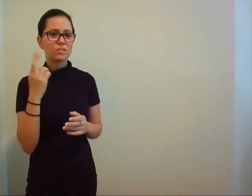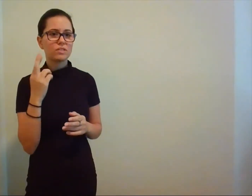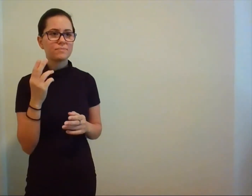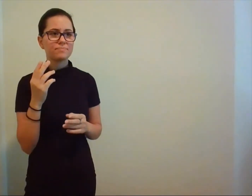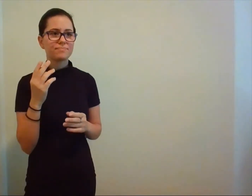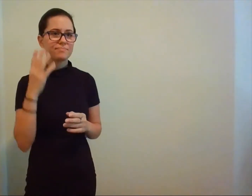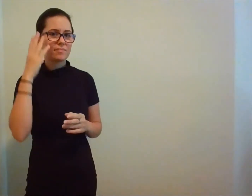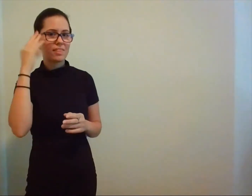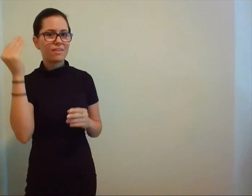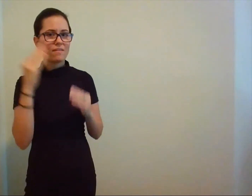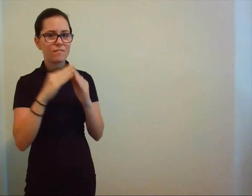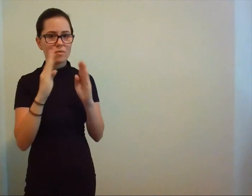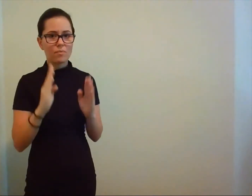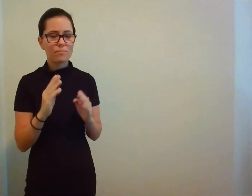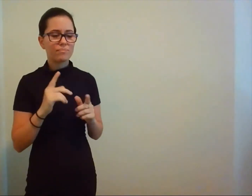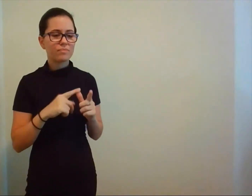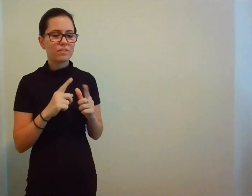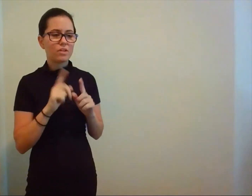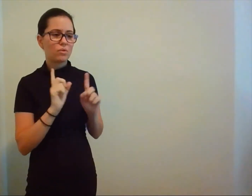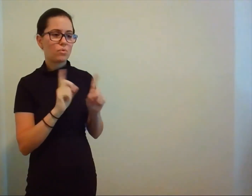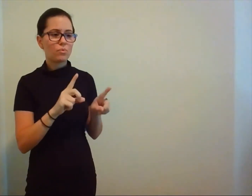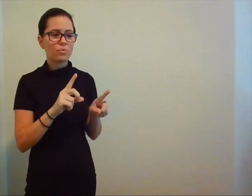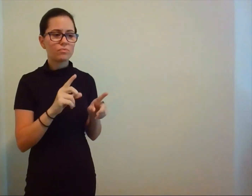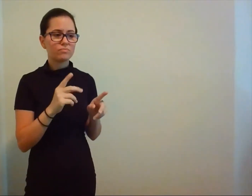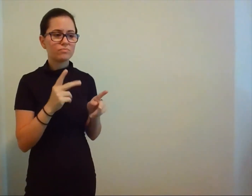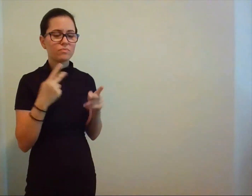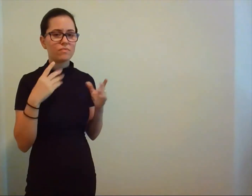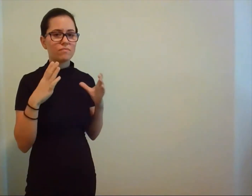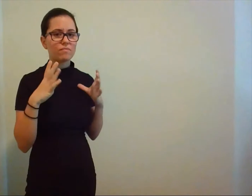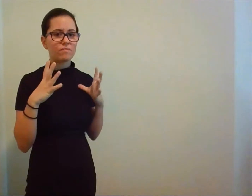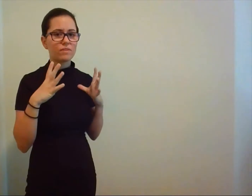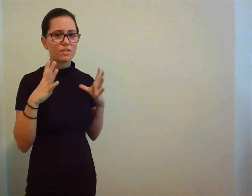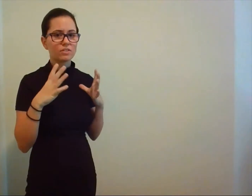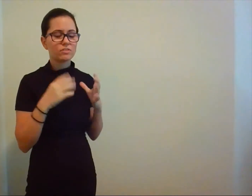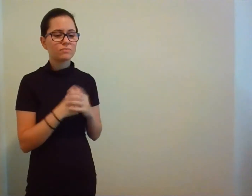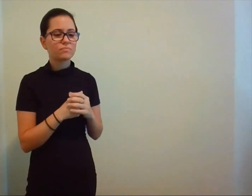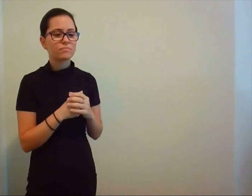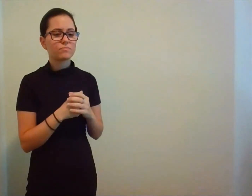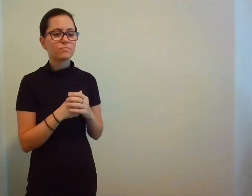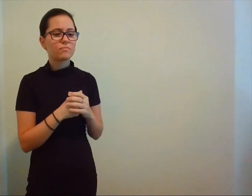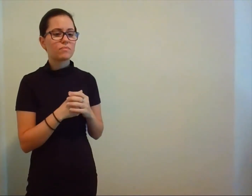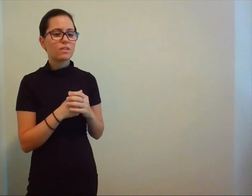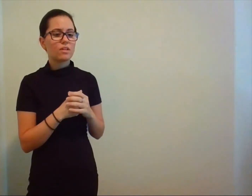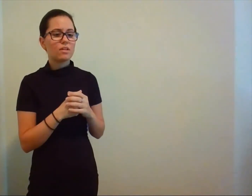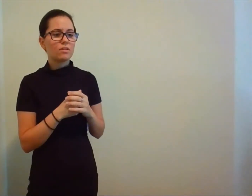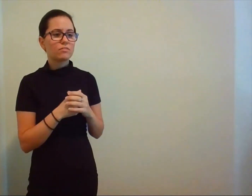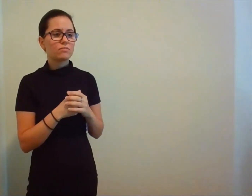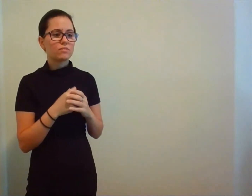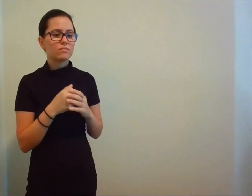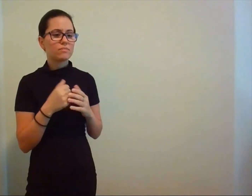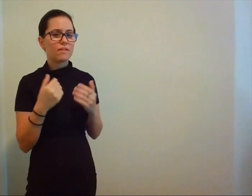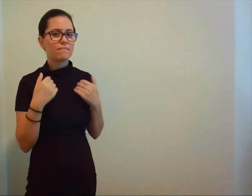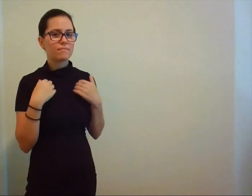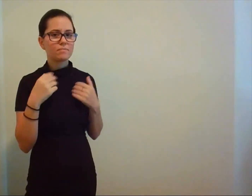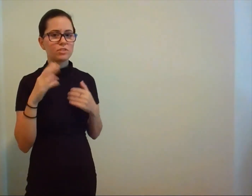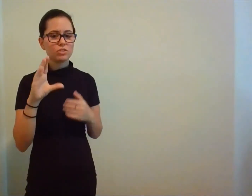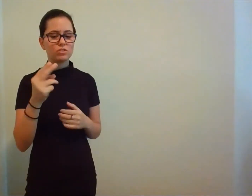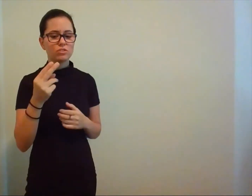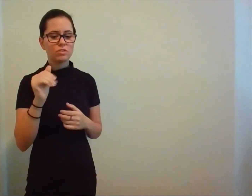there. We get in our cozy clothes. We both had on camo sweatshirts and camo sweatpants, the ones we sell on our